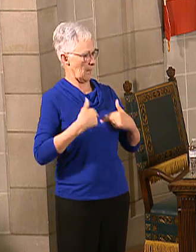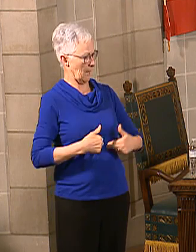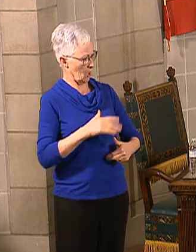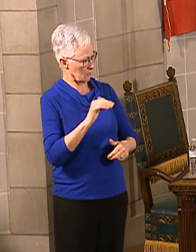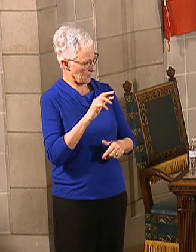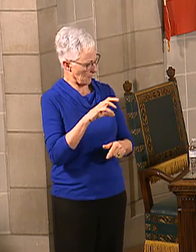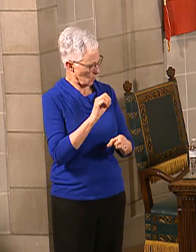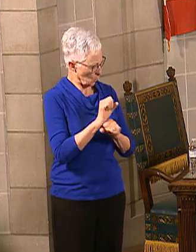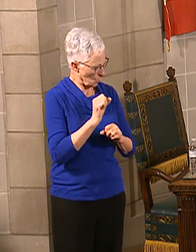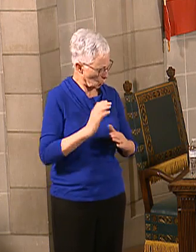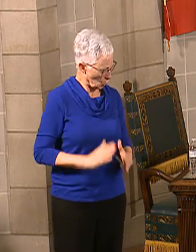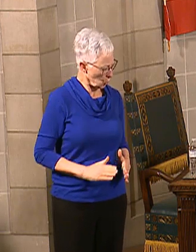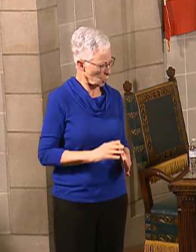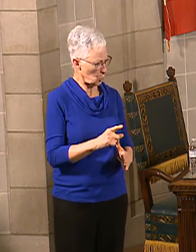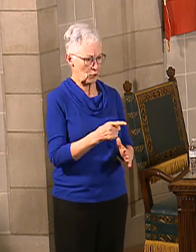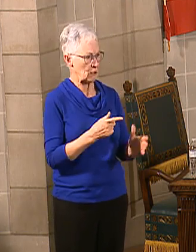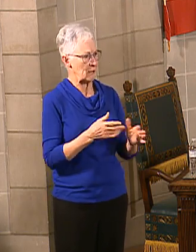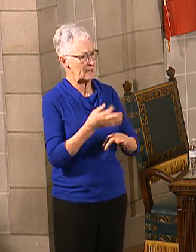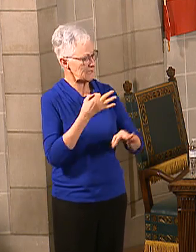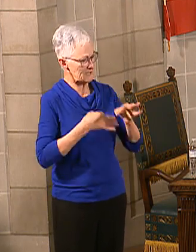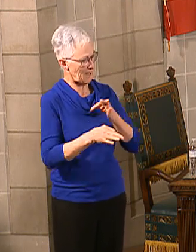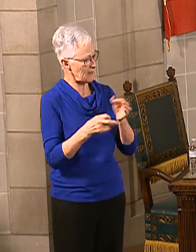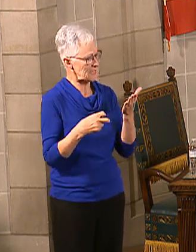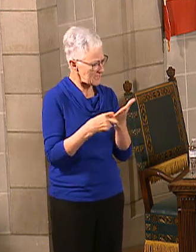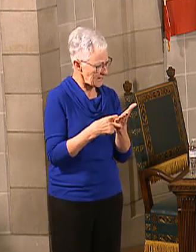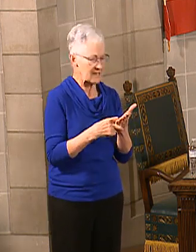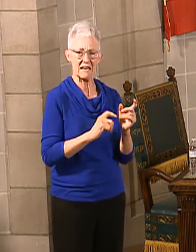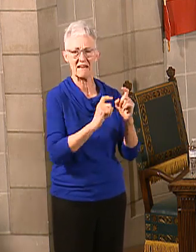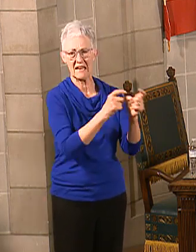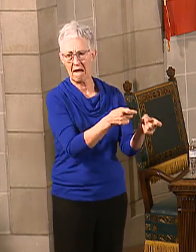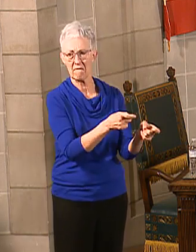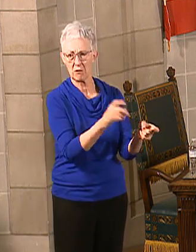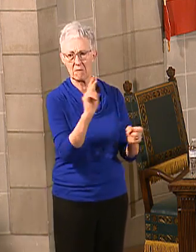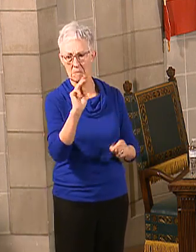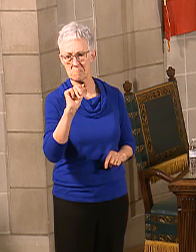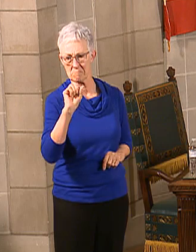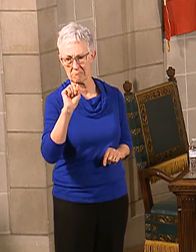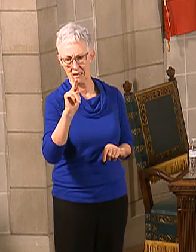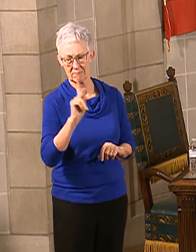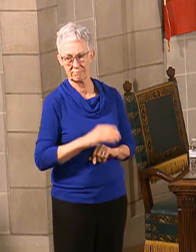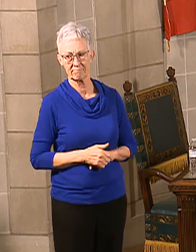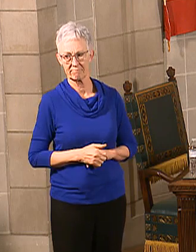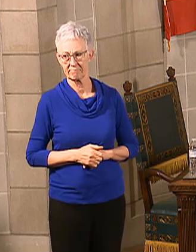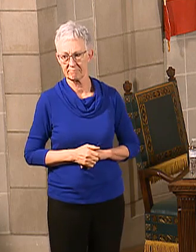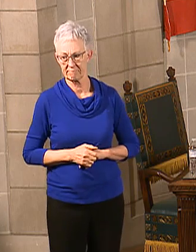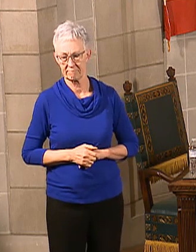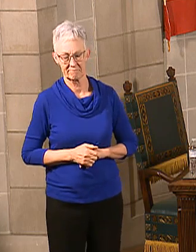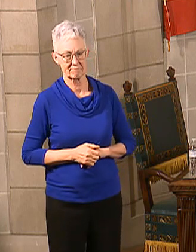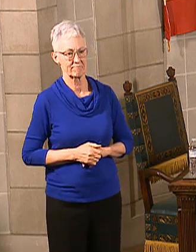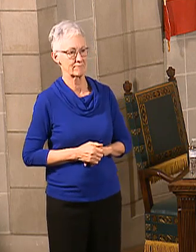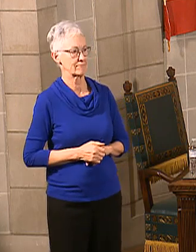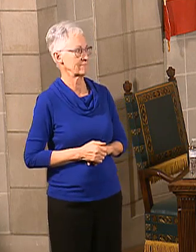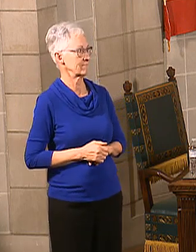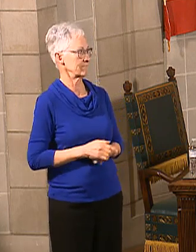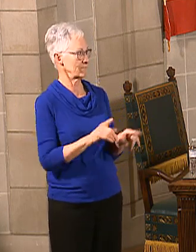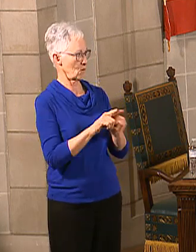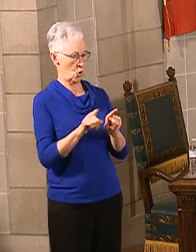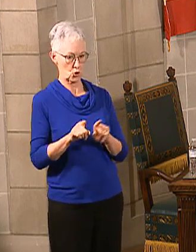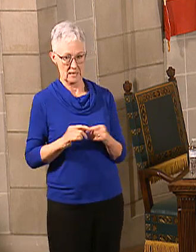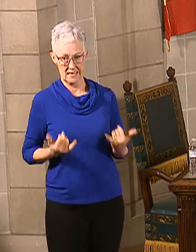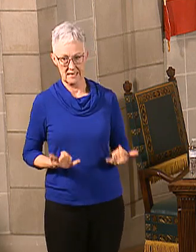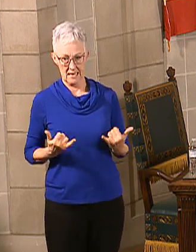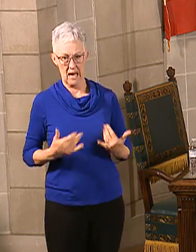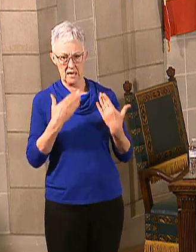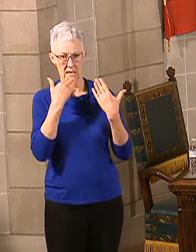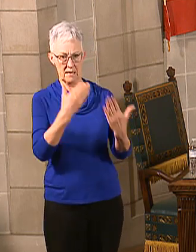whatever business you might be in, please consider donating them to those folks. Also, I want to take this opportunity to thank Coach